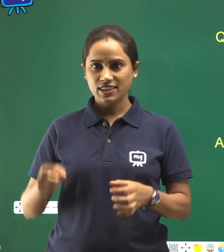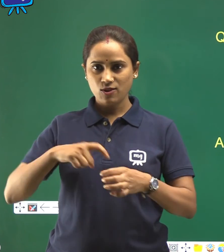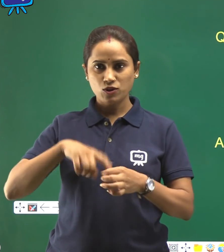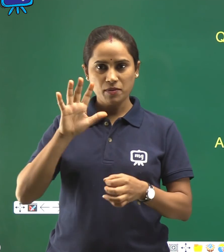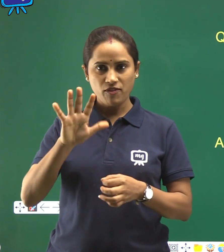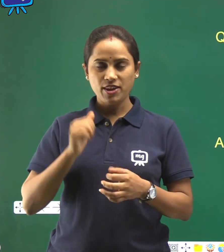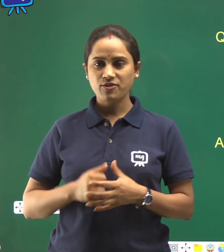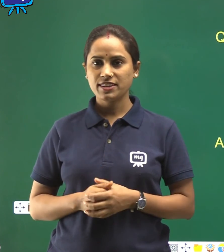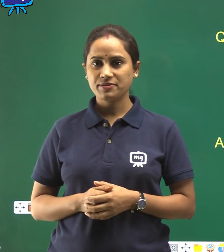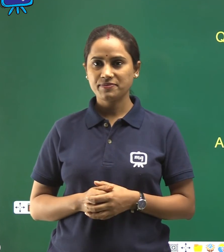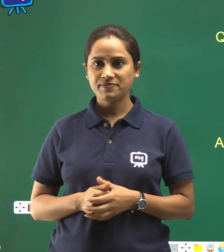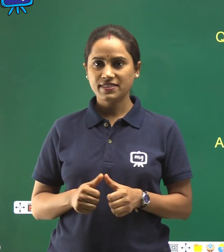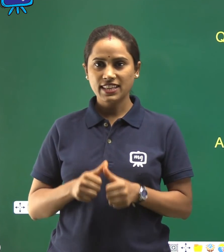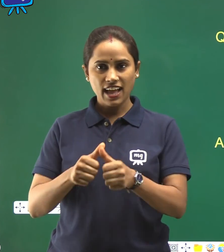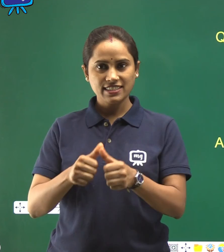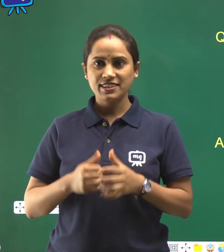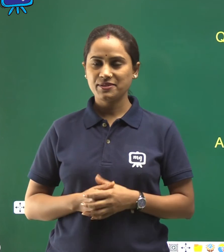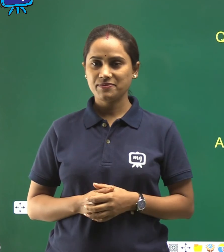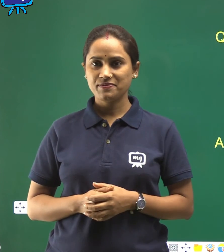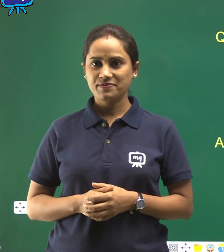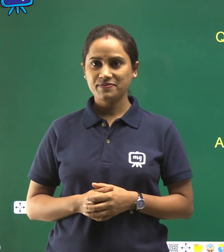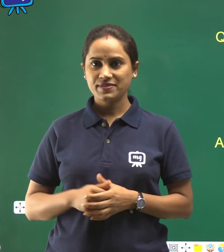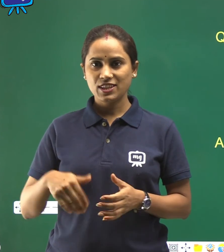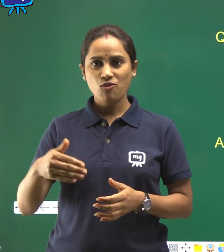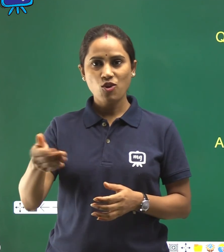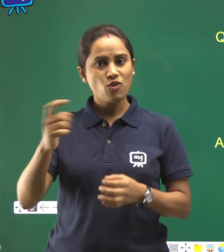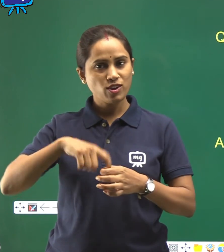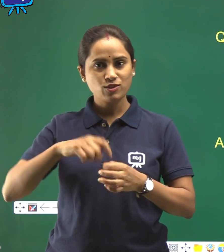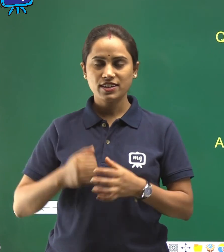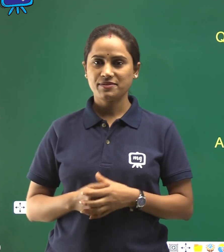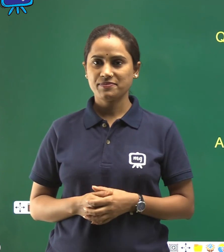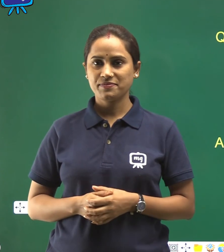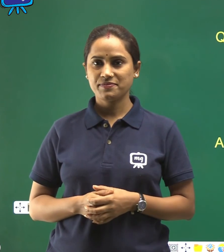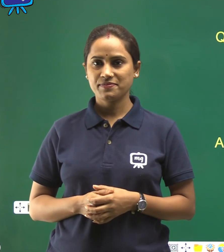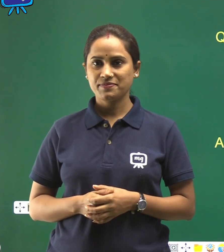Question number 5. Answer the following question.